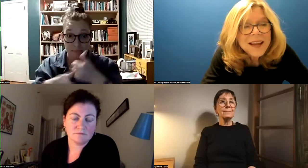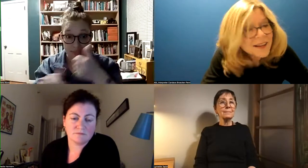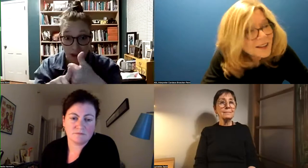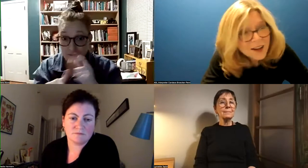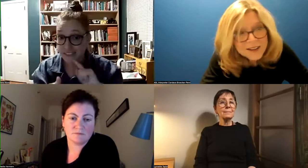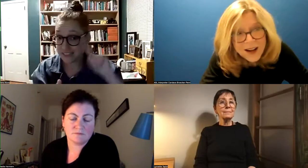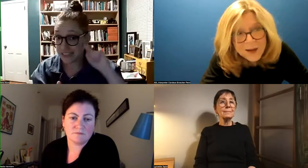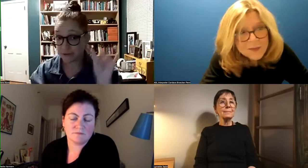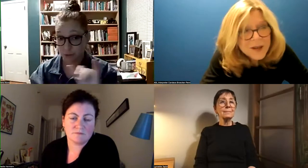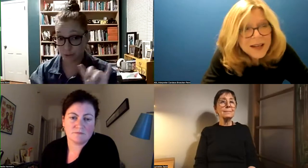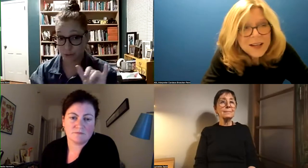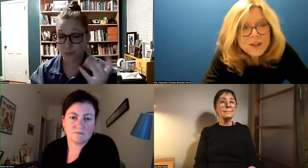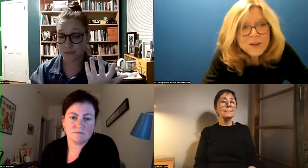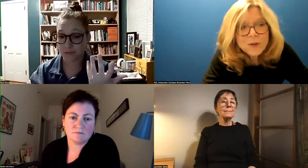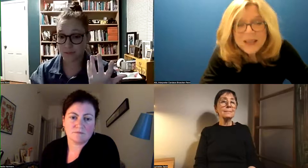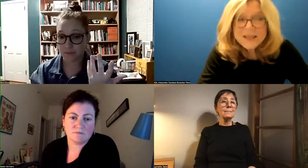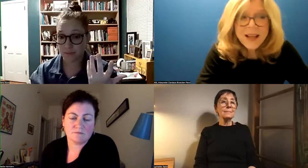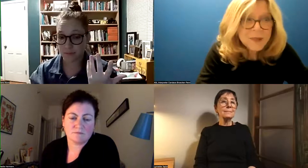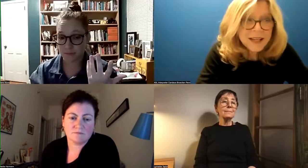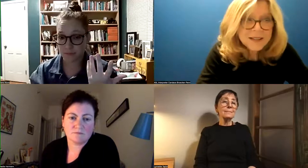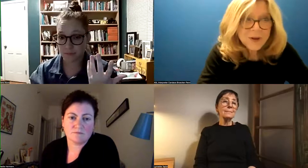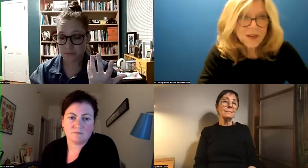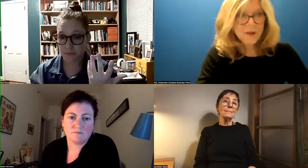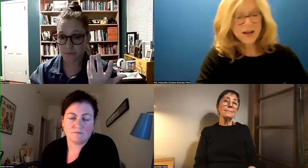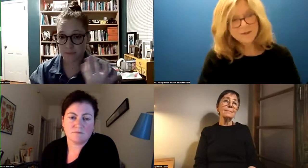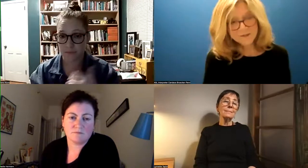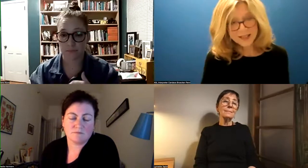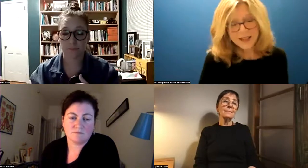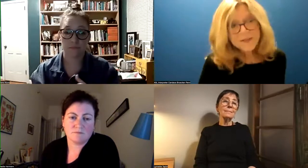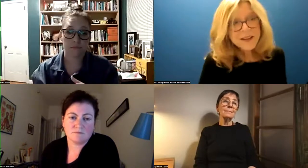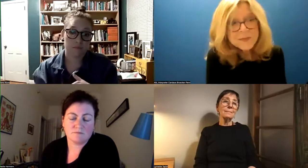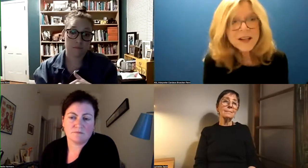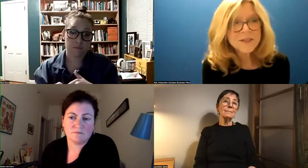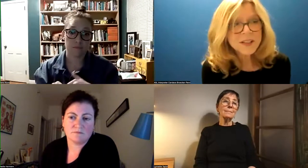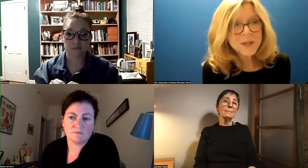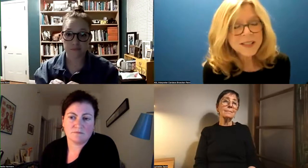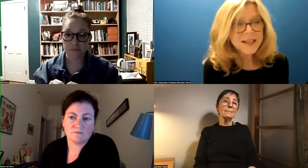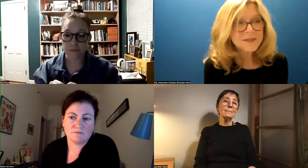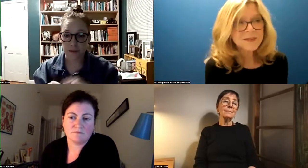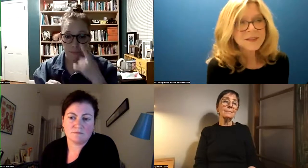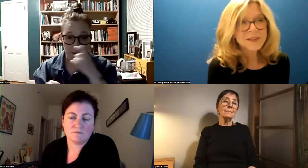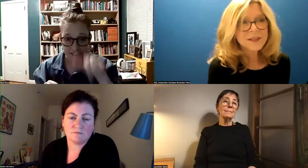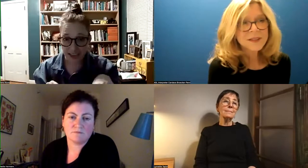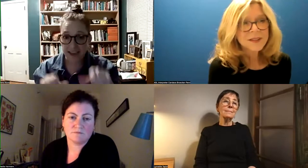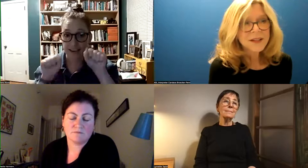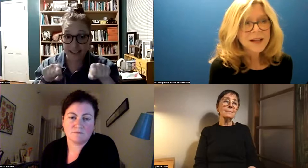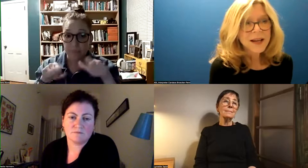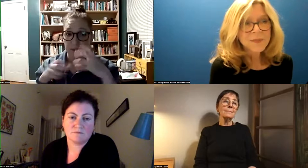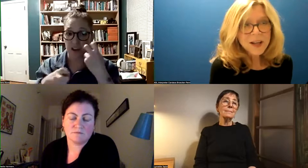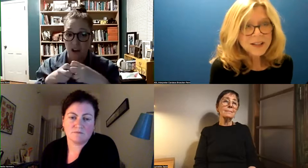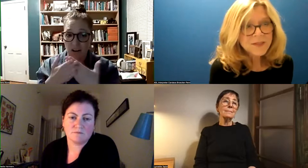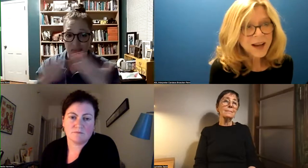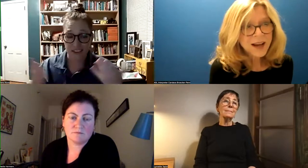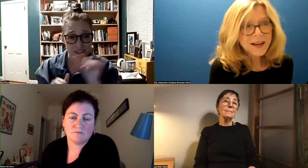it's taken a long time to get to that place where they might identify themselves as being deaf.